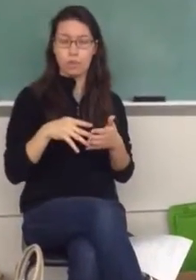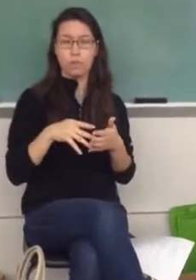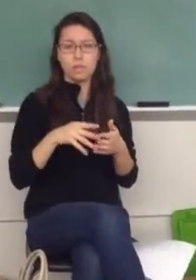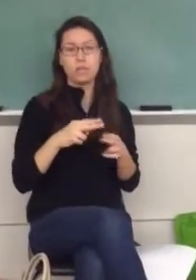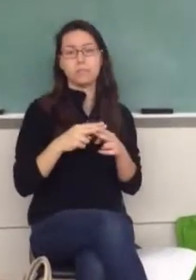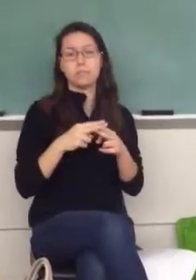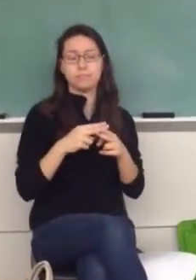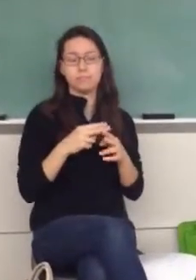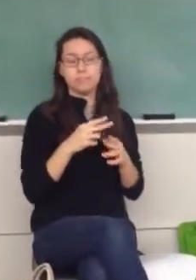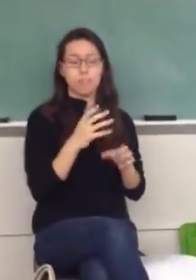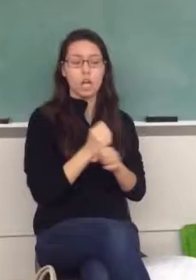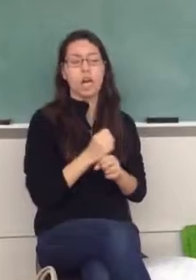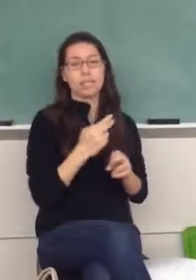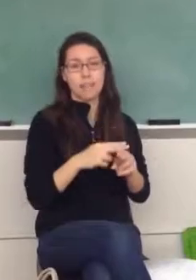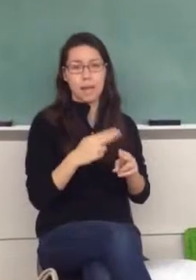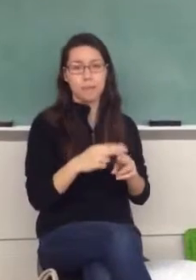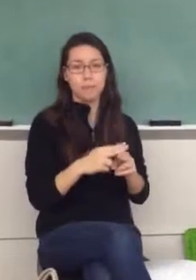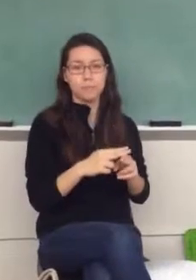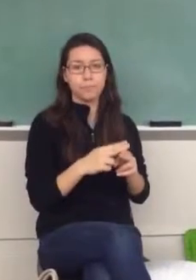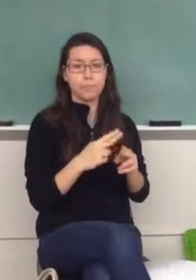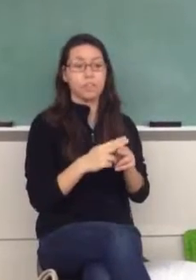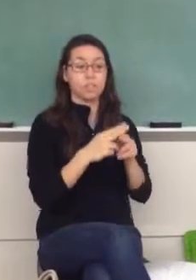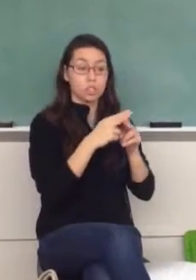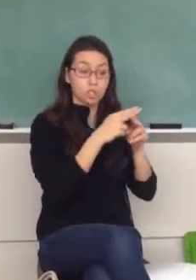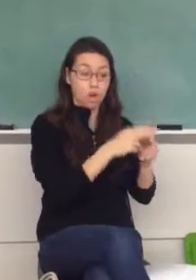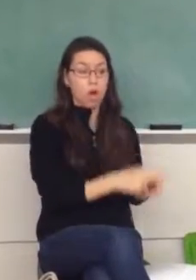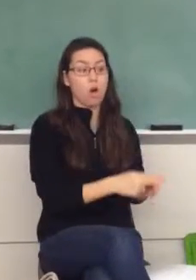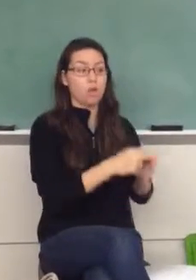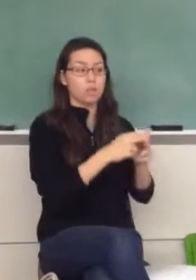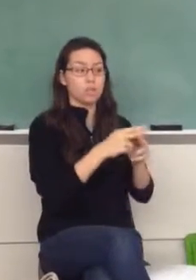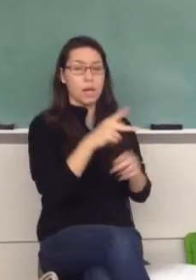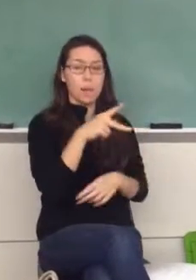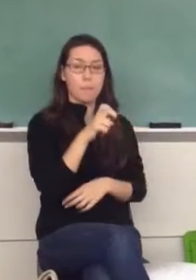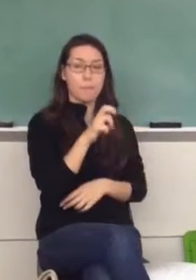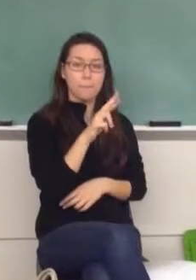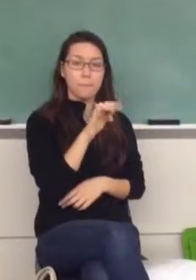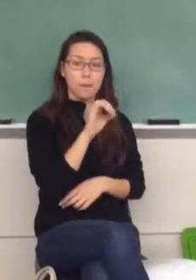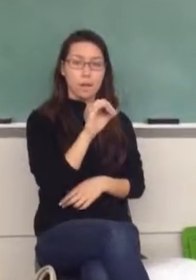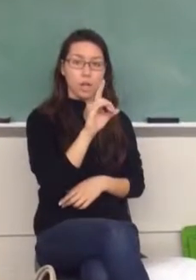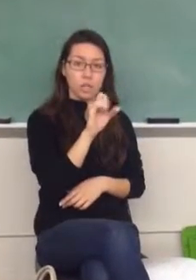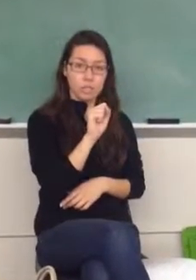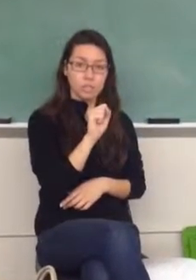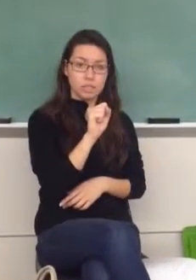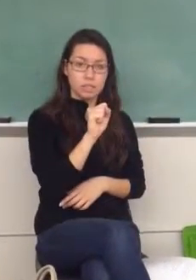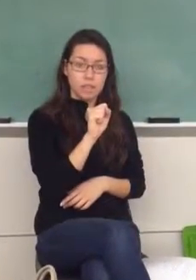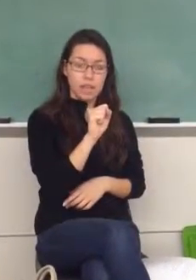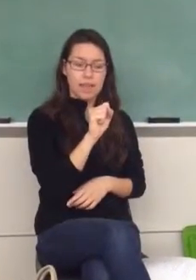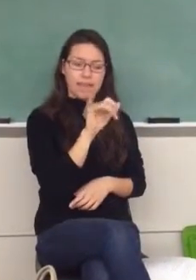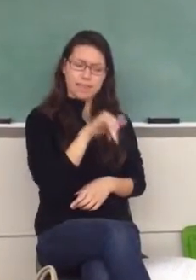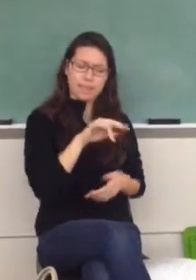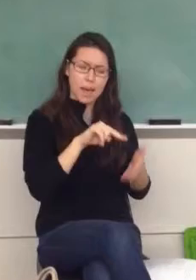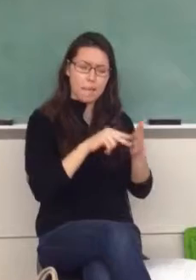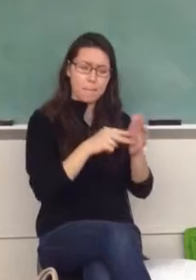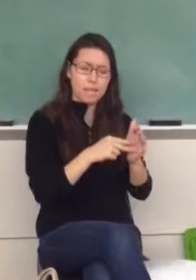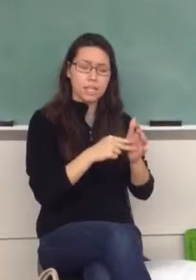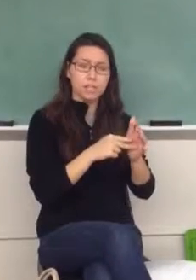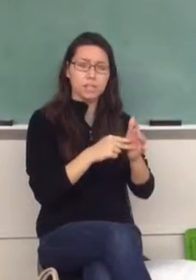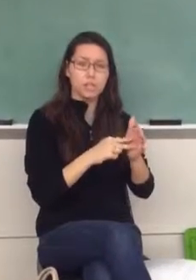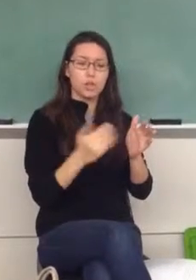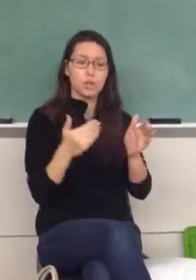Yep. And the rows start back over and repeat themselves, like you're looking at a calendar. How